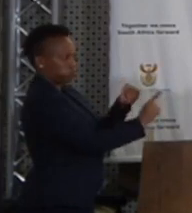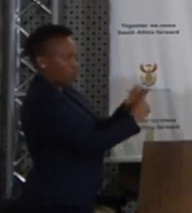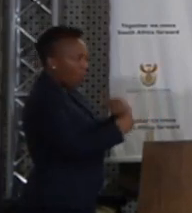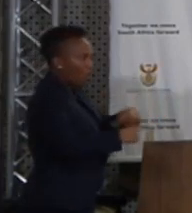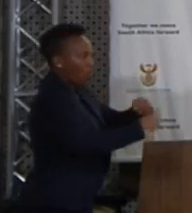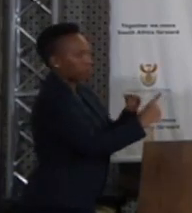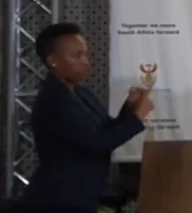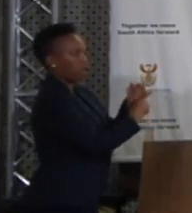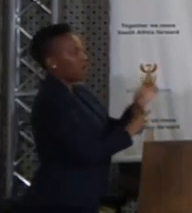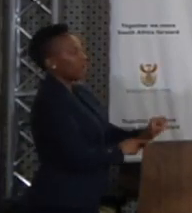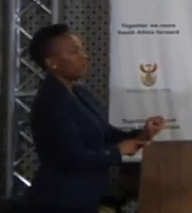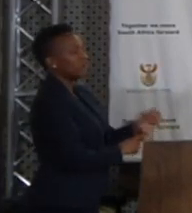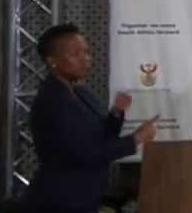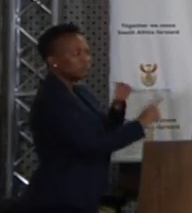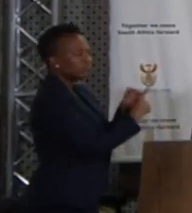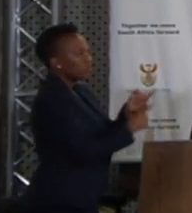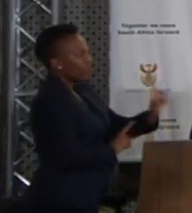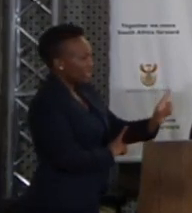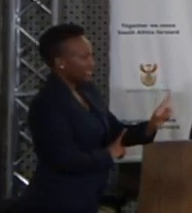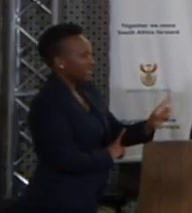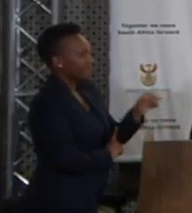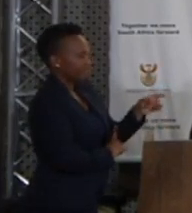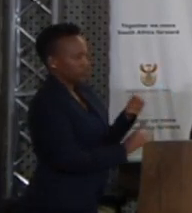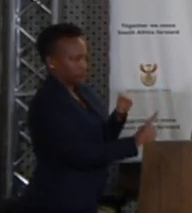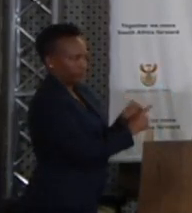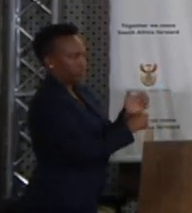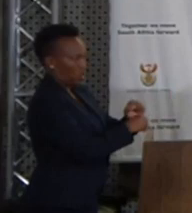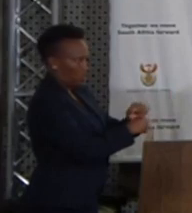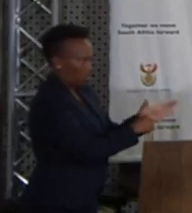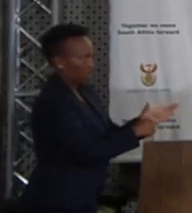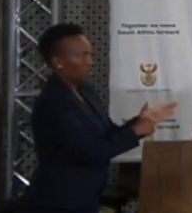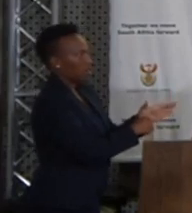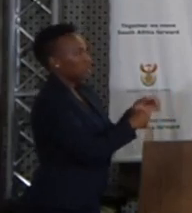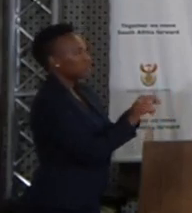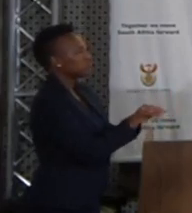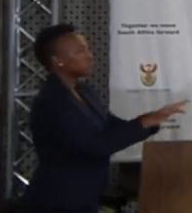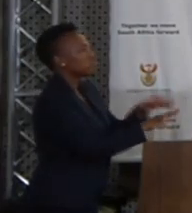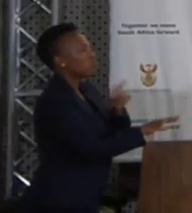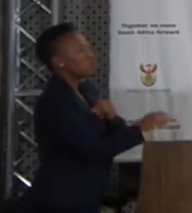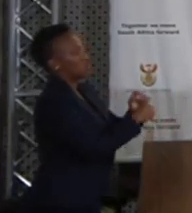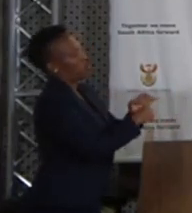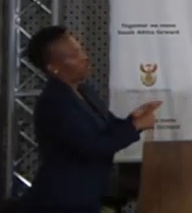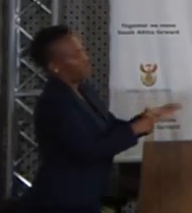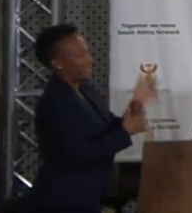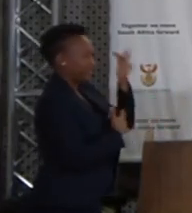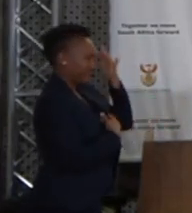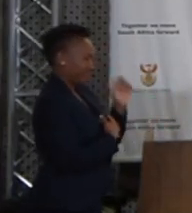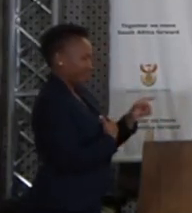Afrika ukulwisana nale gciwane elila ekhaya i-coronavirus.